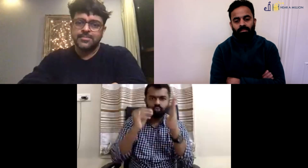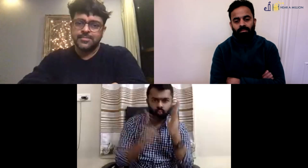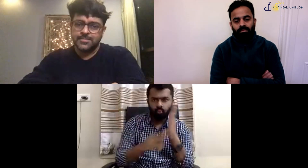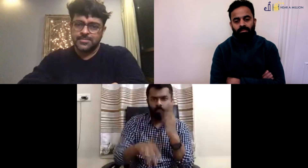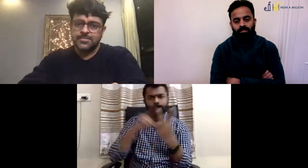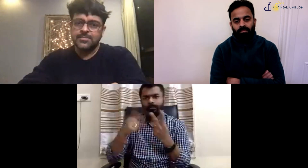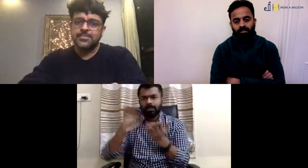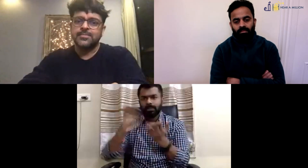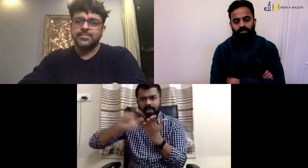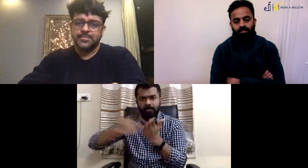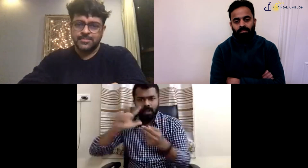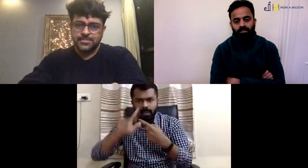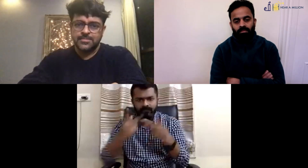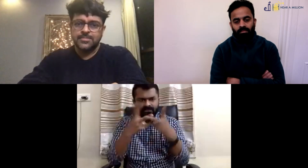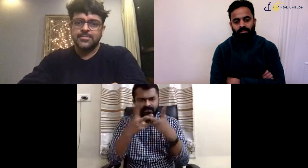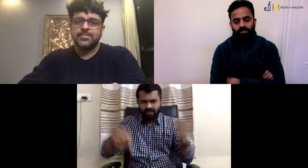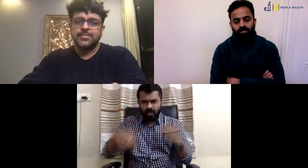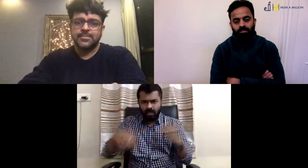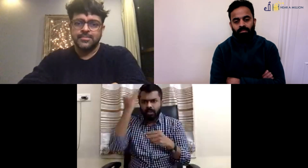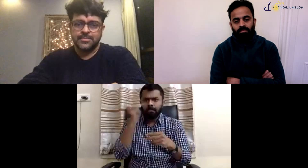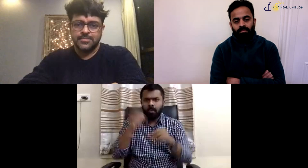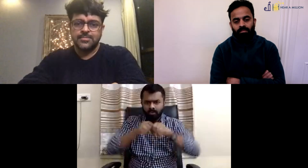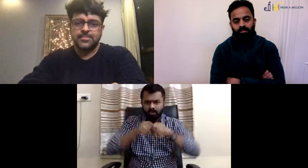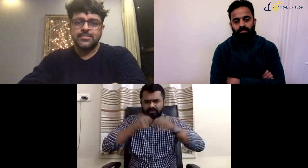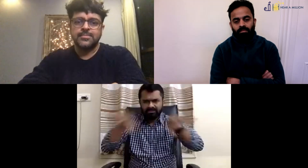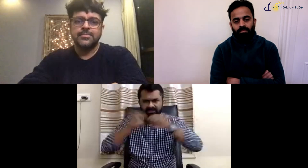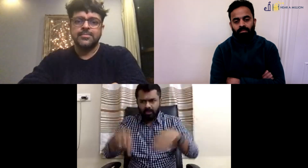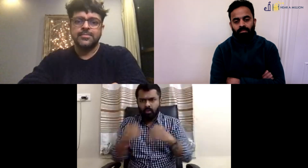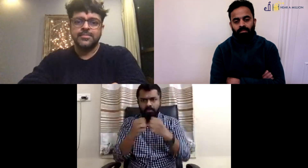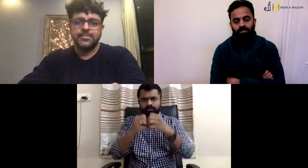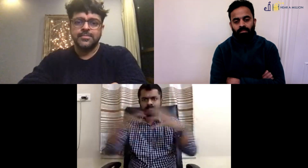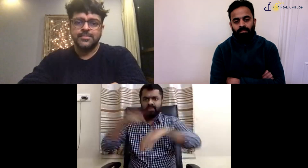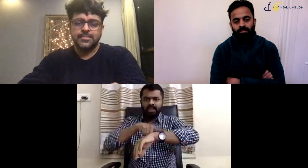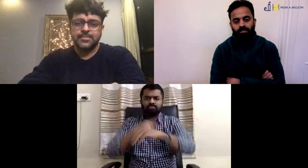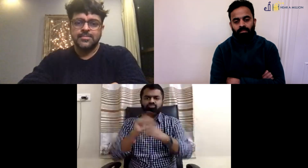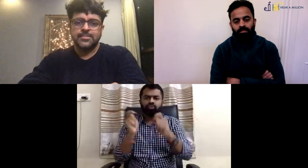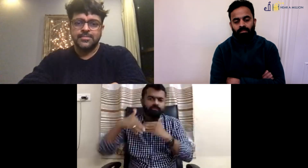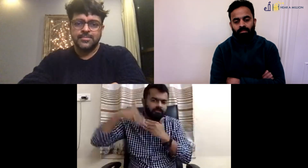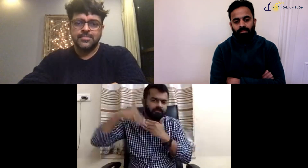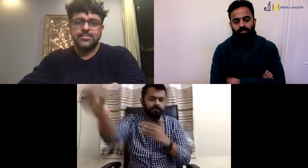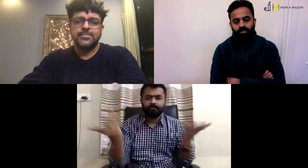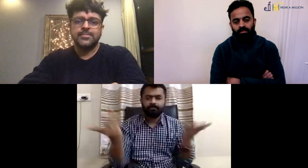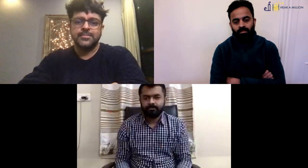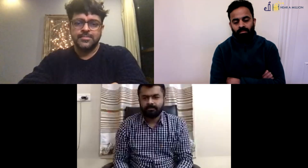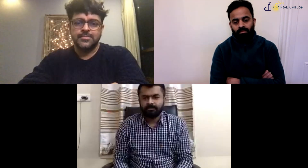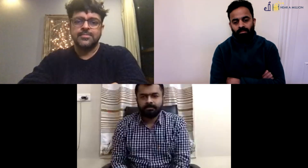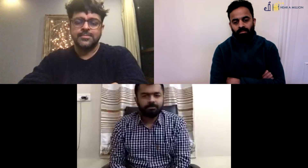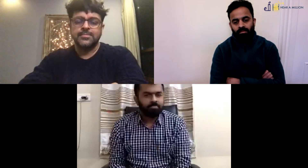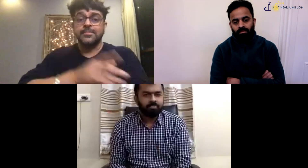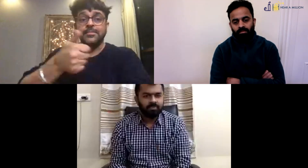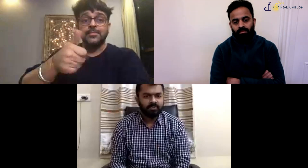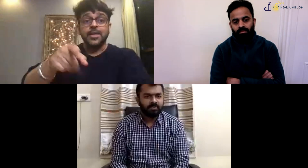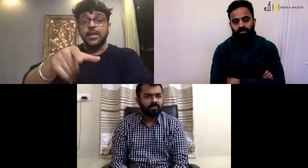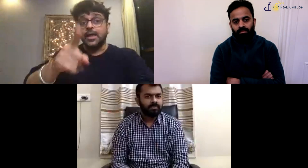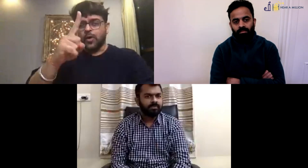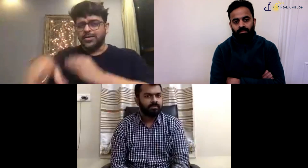yeah, we always have the ideas. We could have the Zoom sessions, and on the Instagram we have the live sessions. So it's more important to spread the awareness, right?